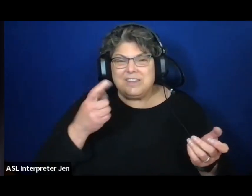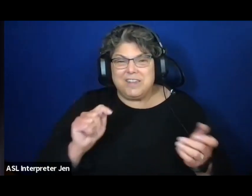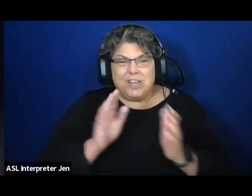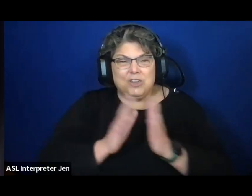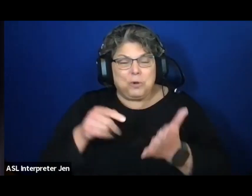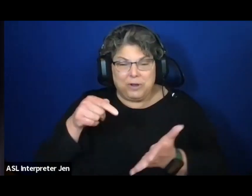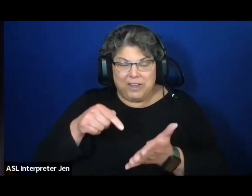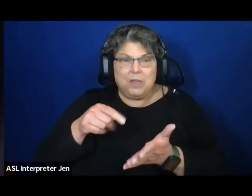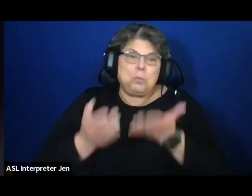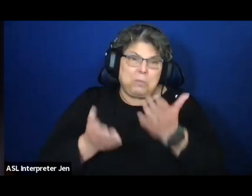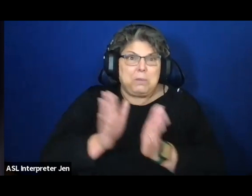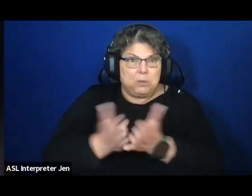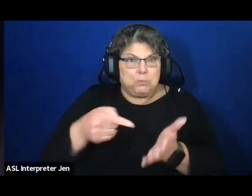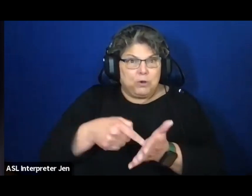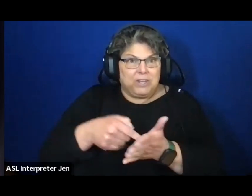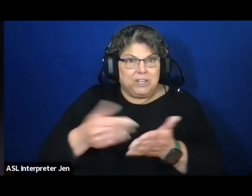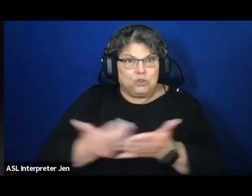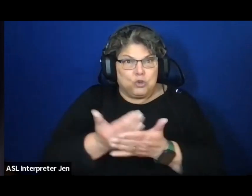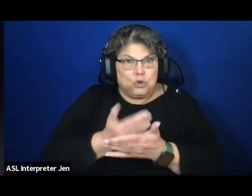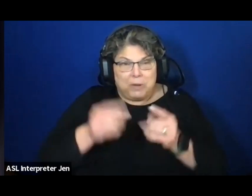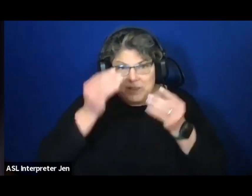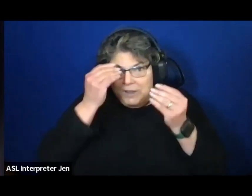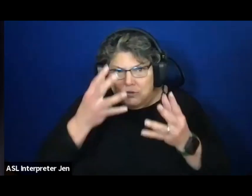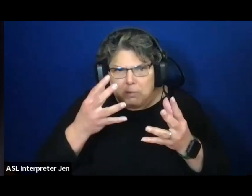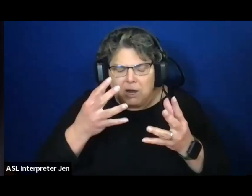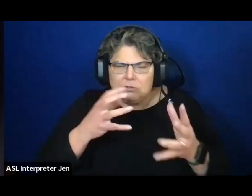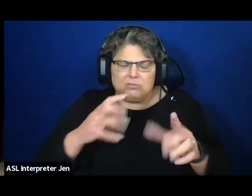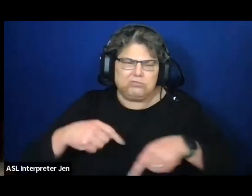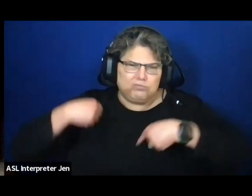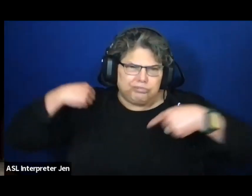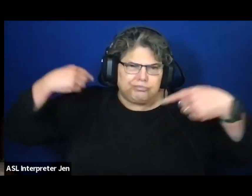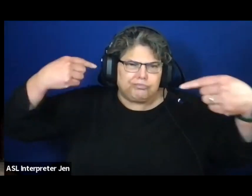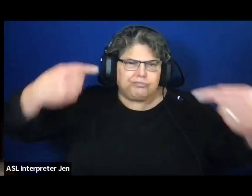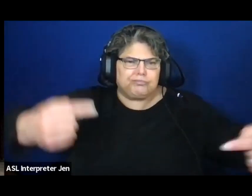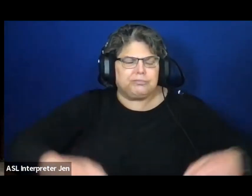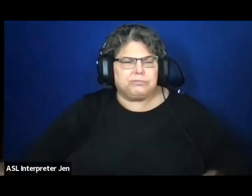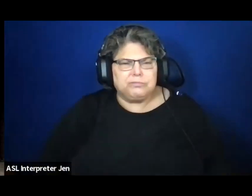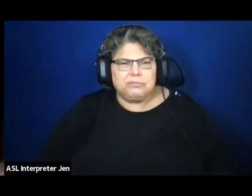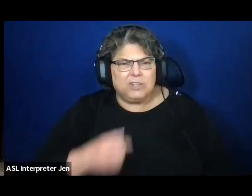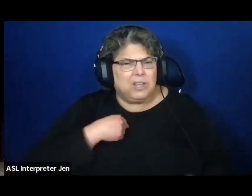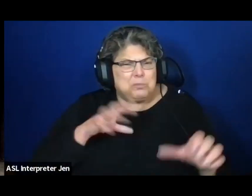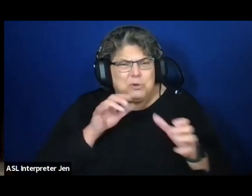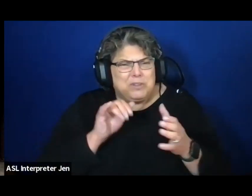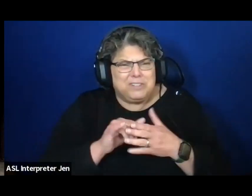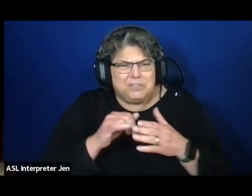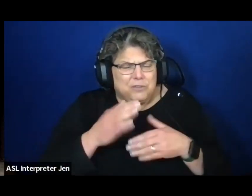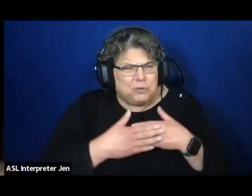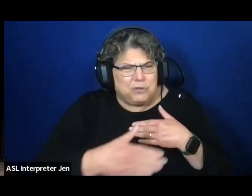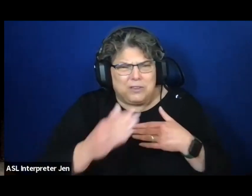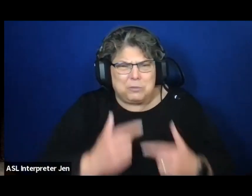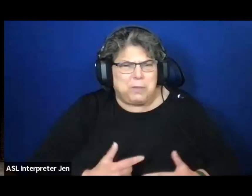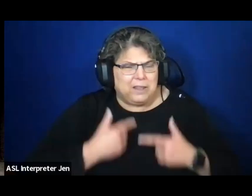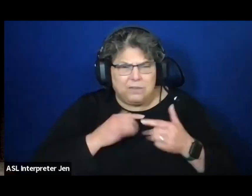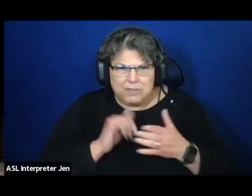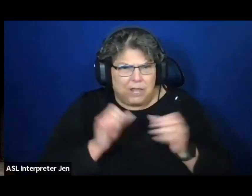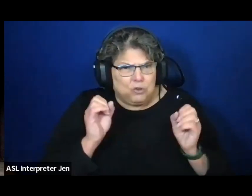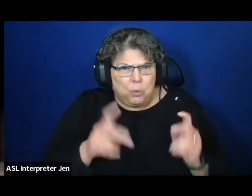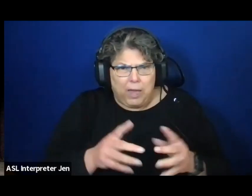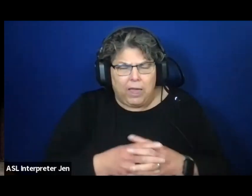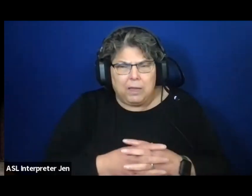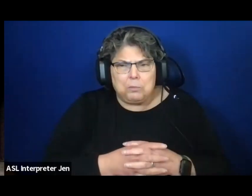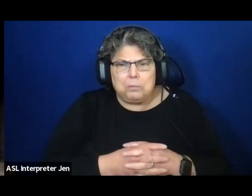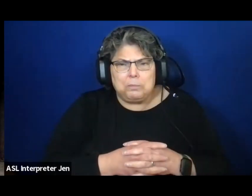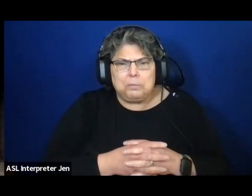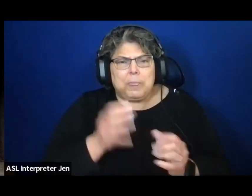generations. So I have to come to that realization. So that means I'll be doing this for the rest of my life. And it's okay to do that, right? It's okay to do that. And so